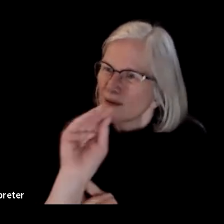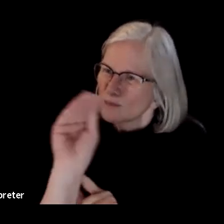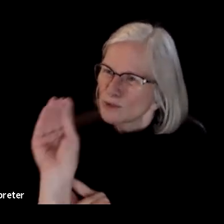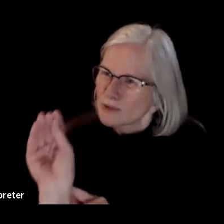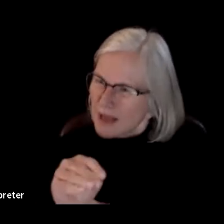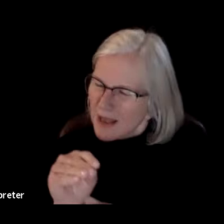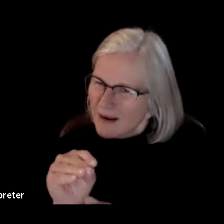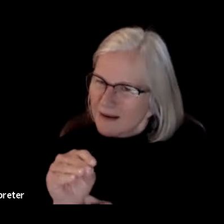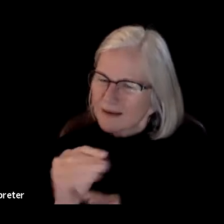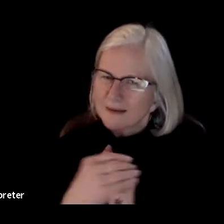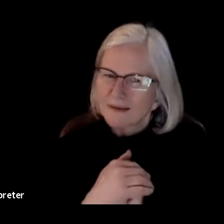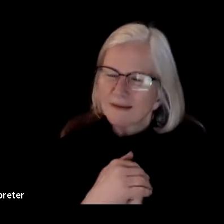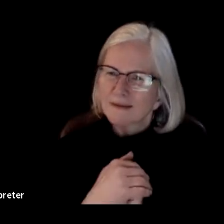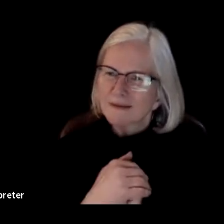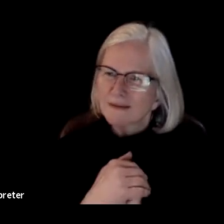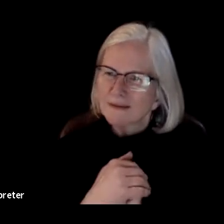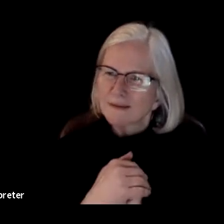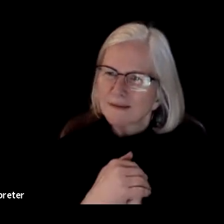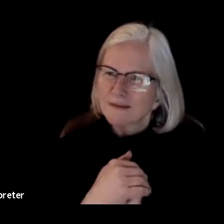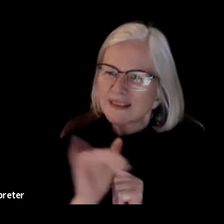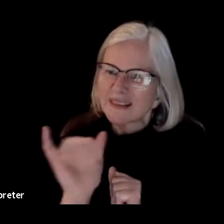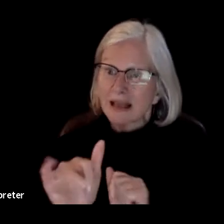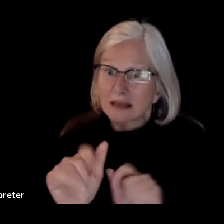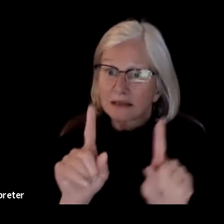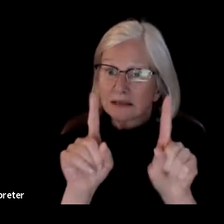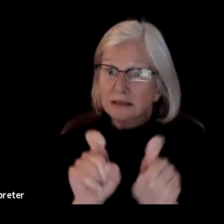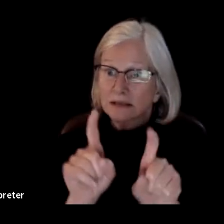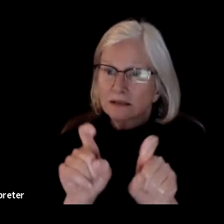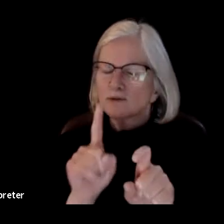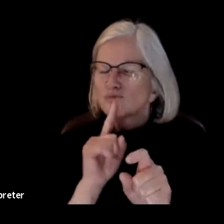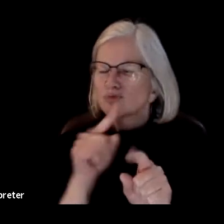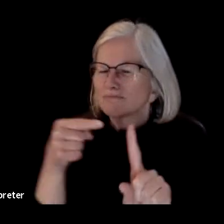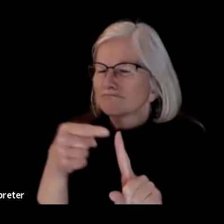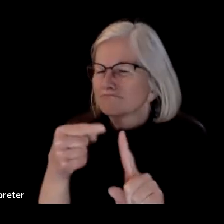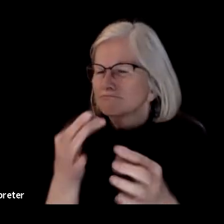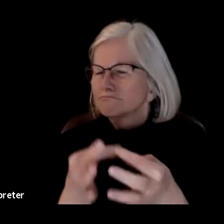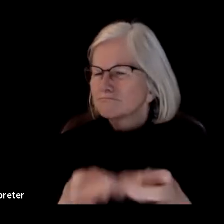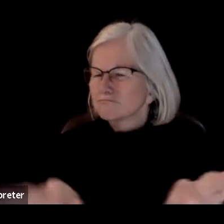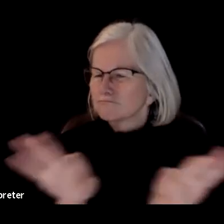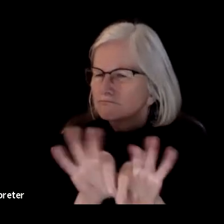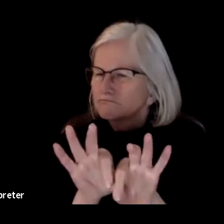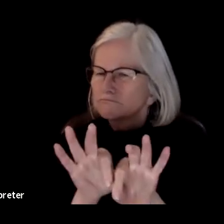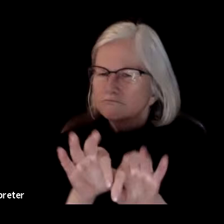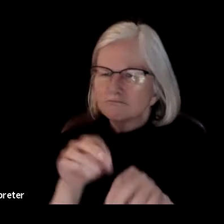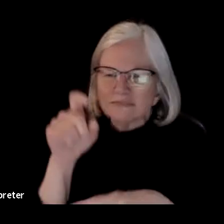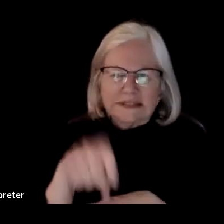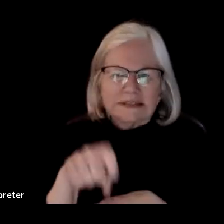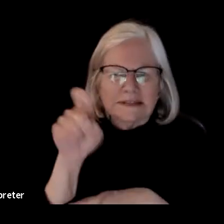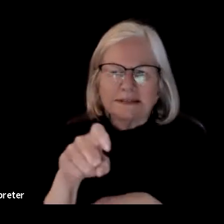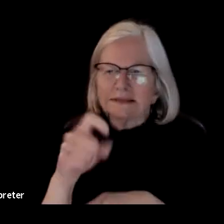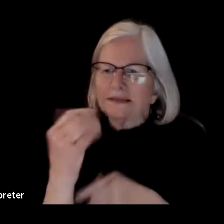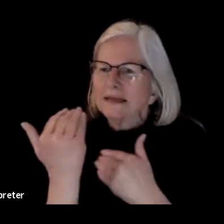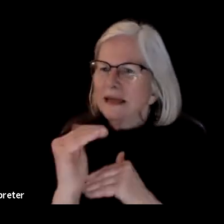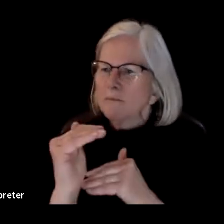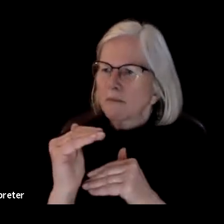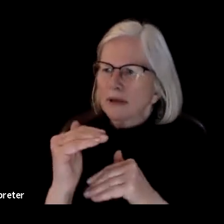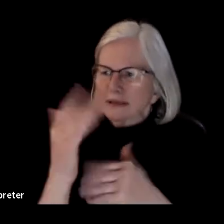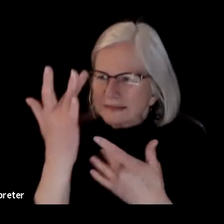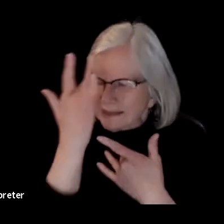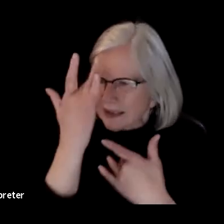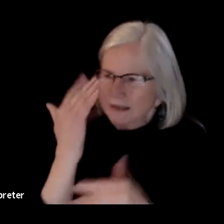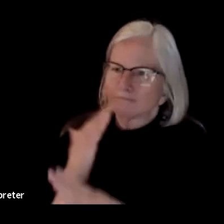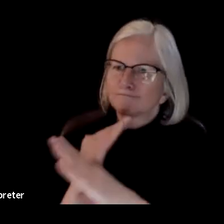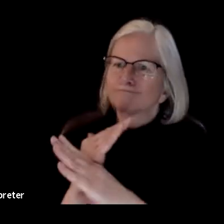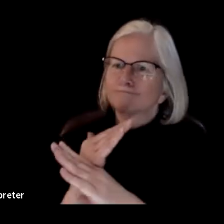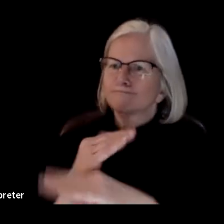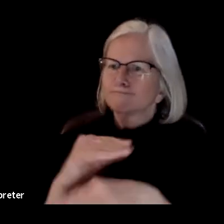COVID-19 testing remains an important tool for limiting disease impacts and ending the pandemic as quickly as